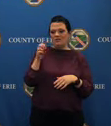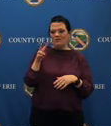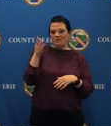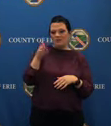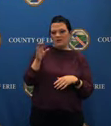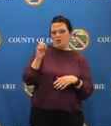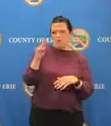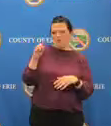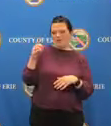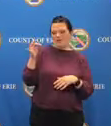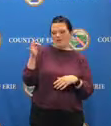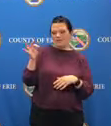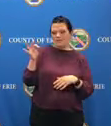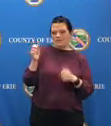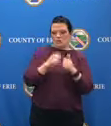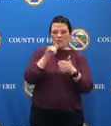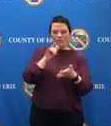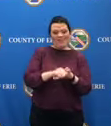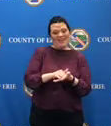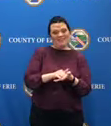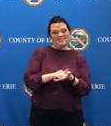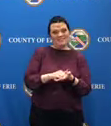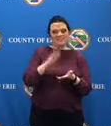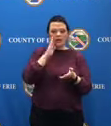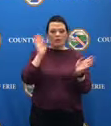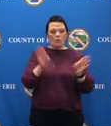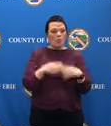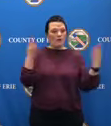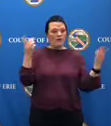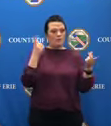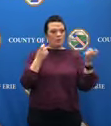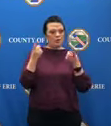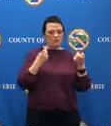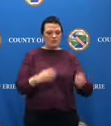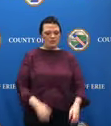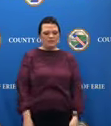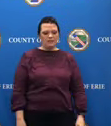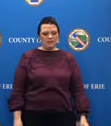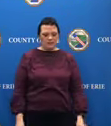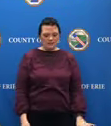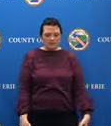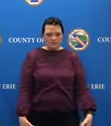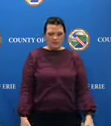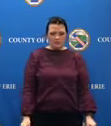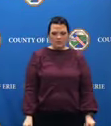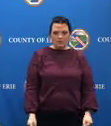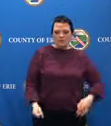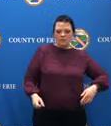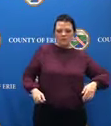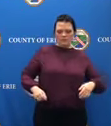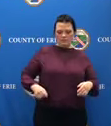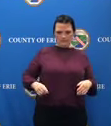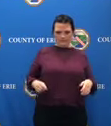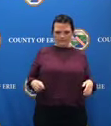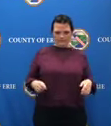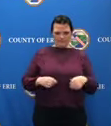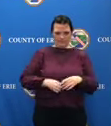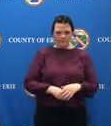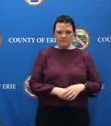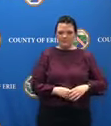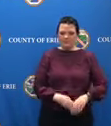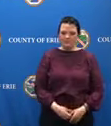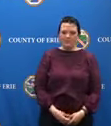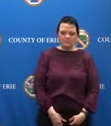erie.gov/COVID-19. And with that, I will open it up to questions from the members of the